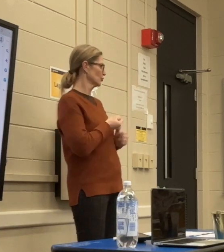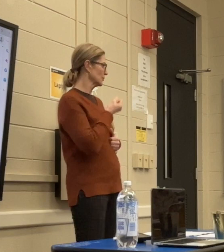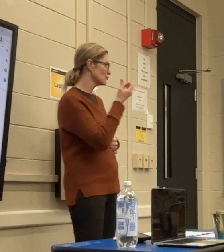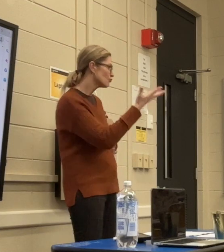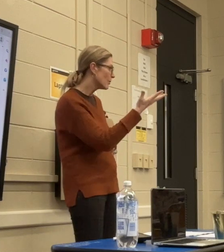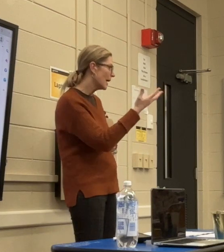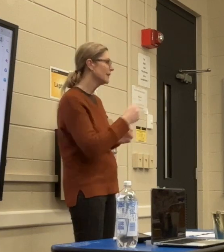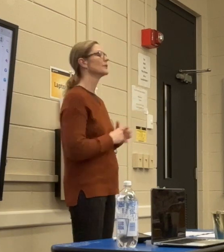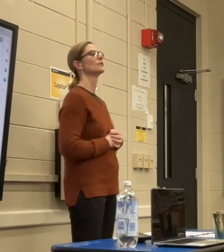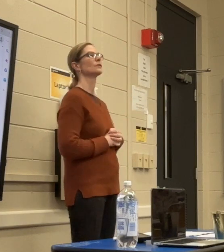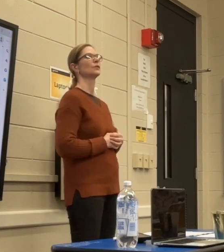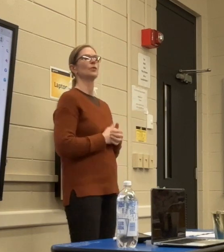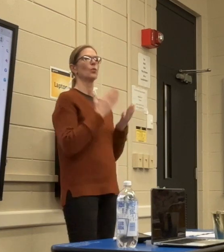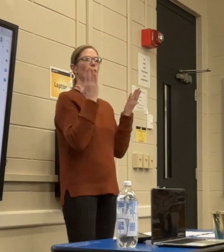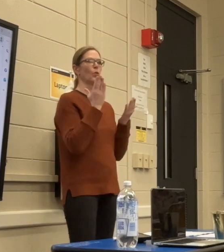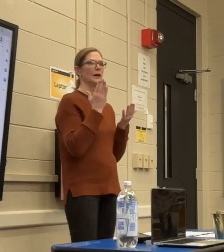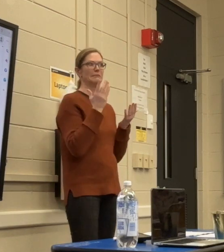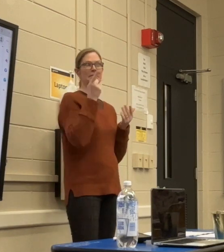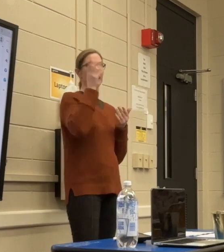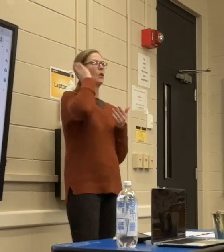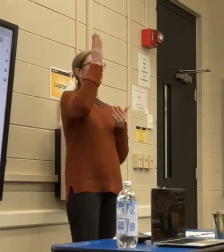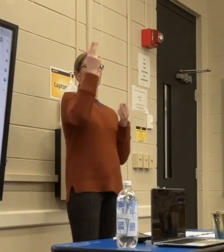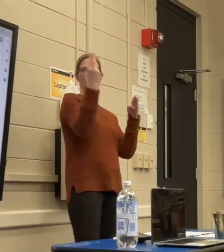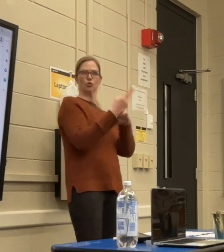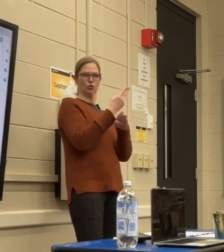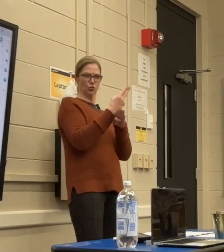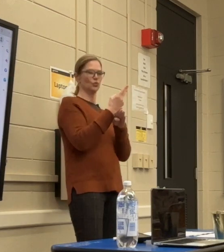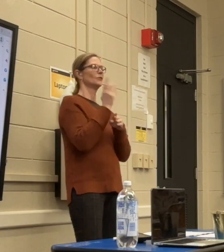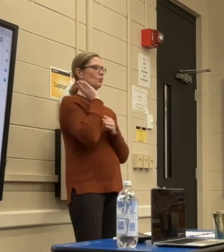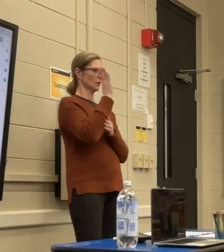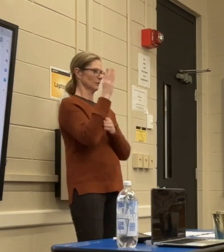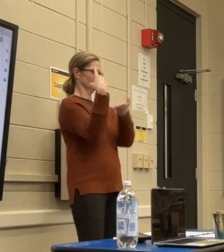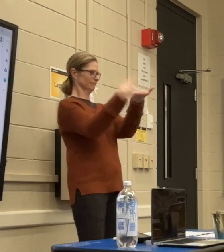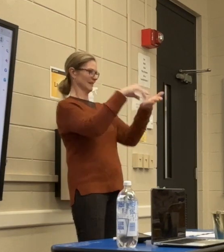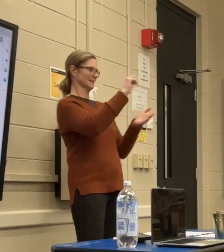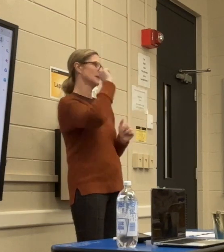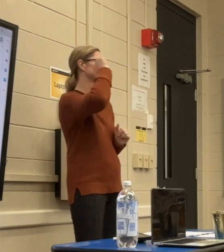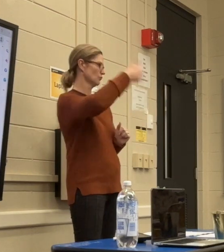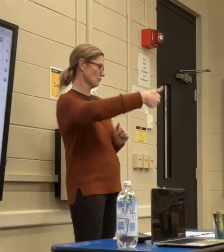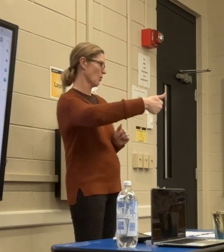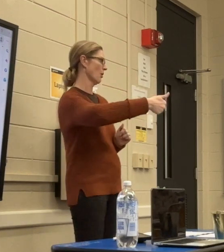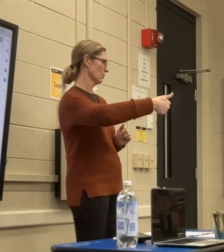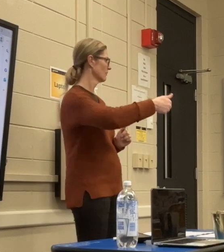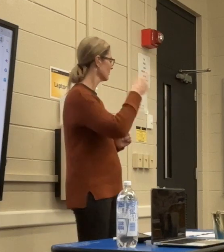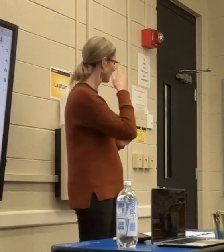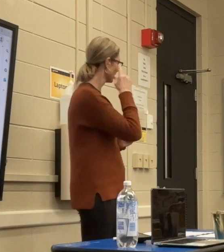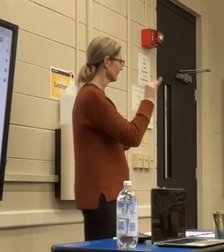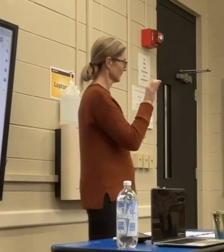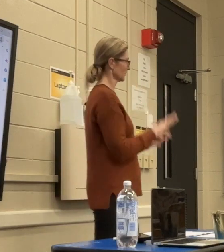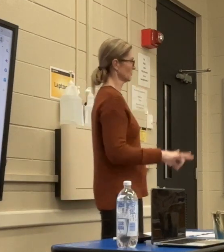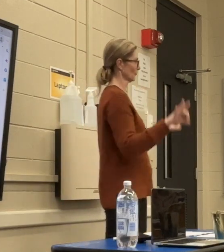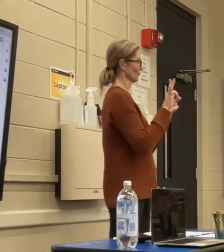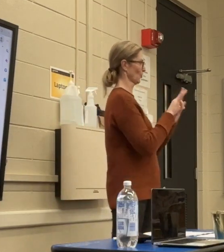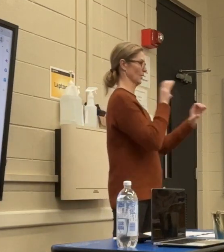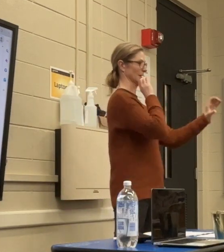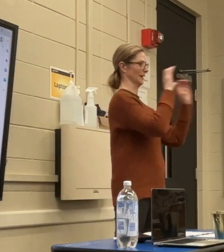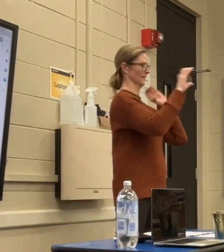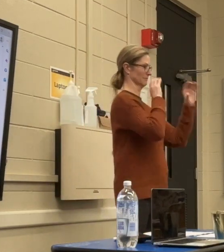words, and how to express them in an appropriate way. So that'll all be happening tomorrow, and I think that's super